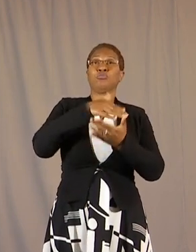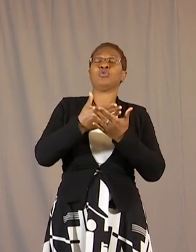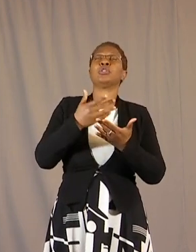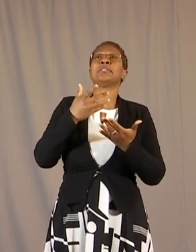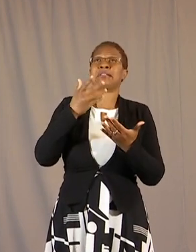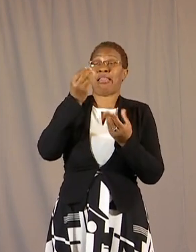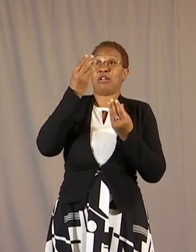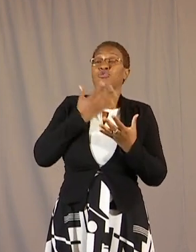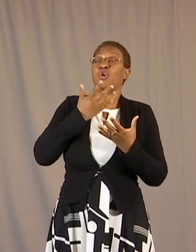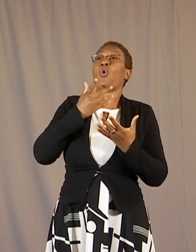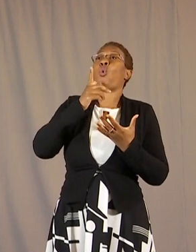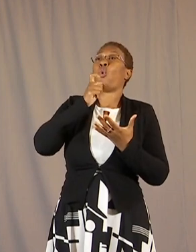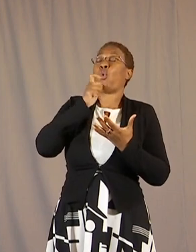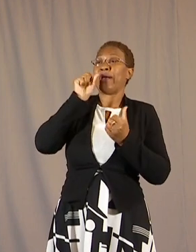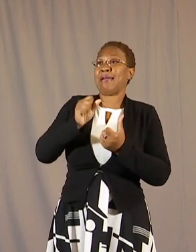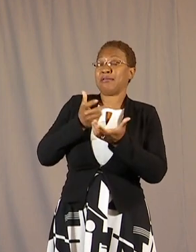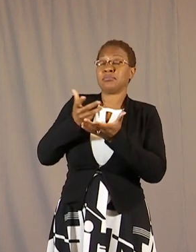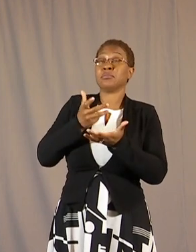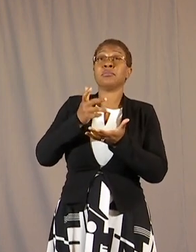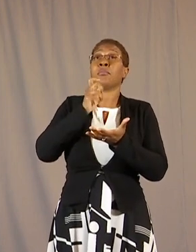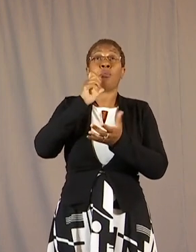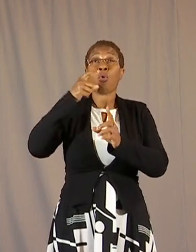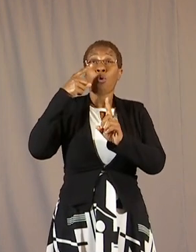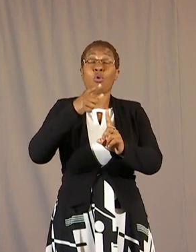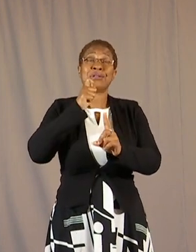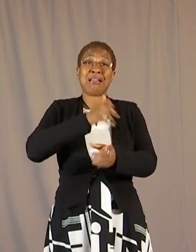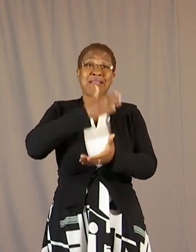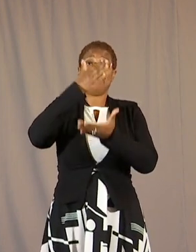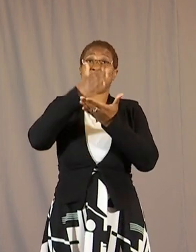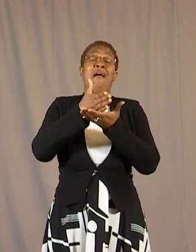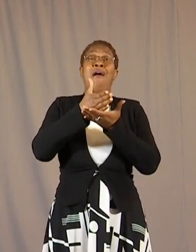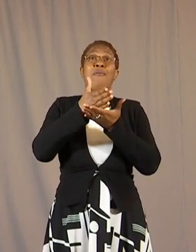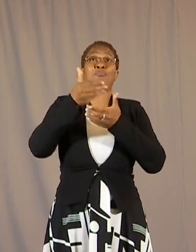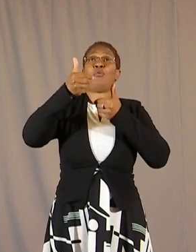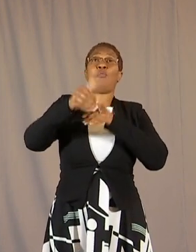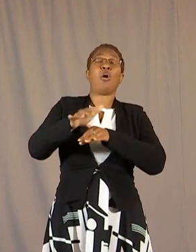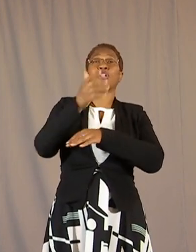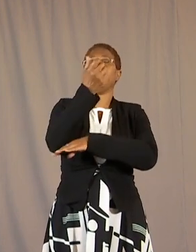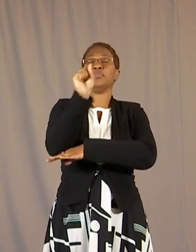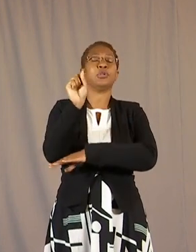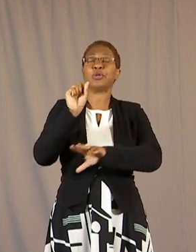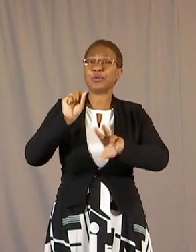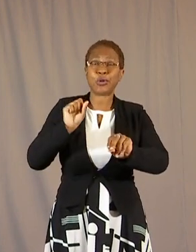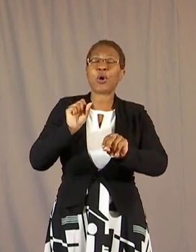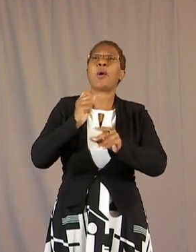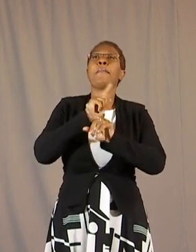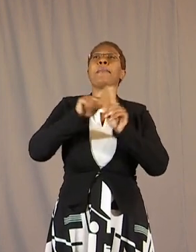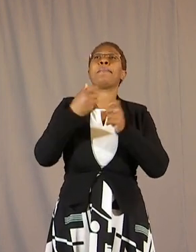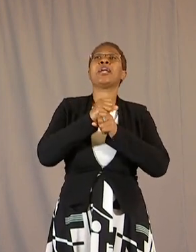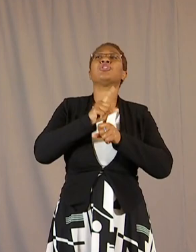the demonstrations, but to get them the information that they needed so that they could do what they were doing